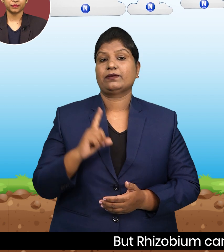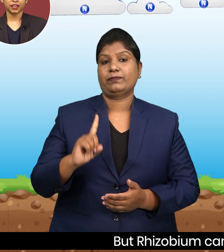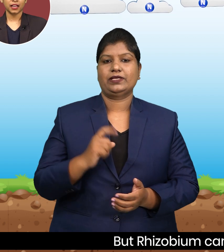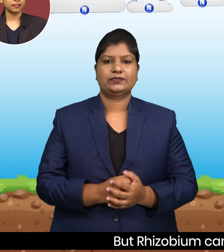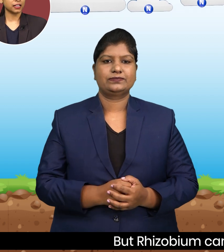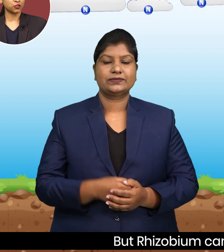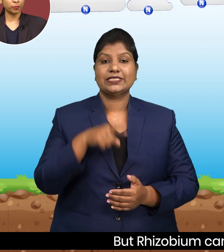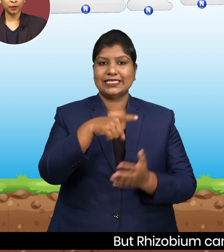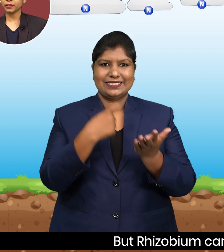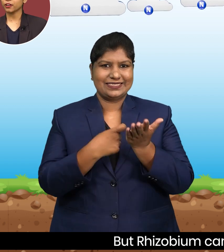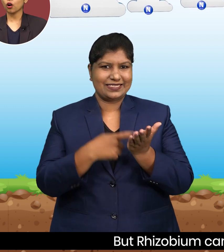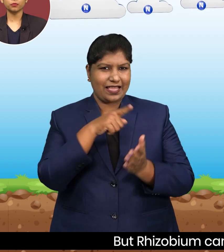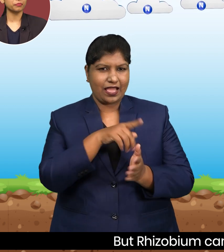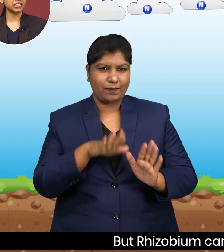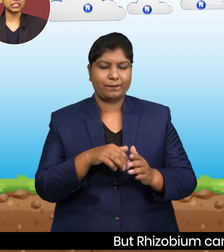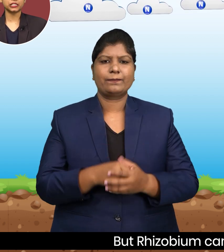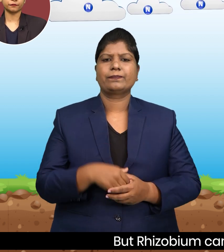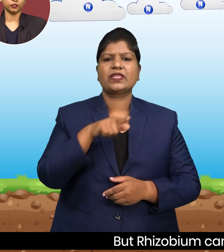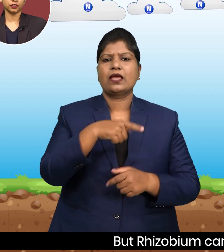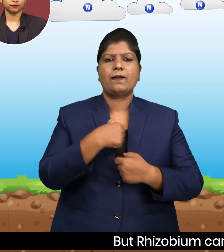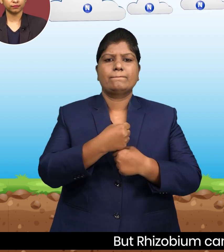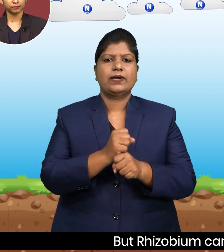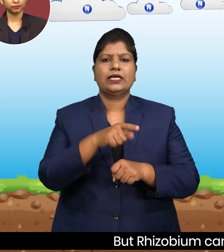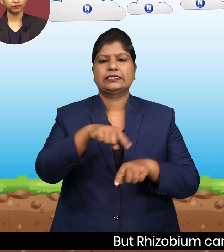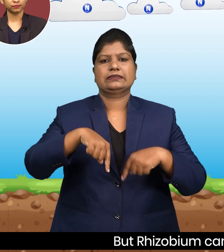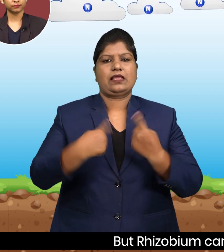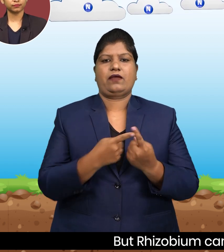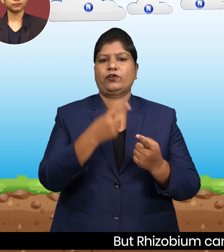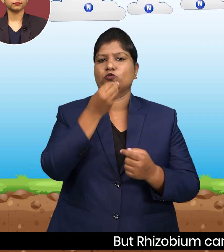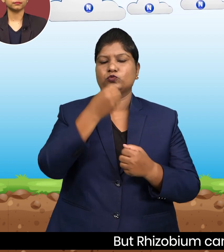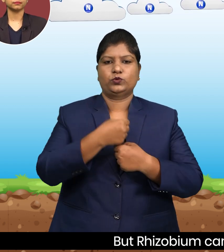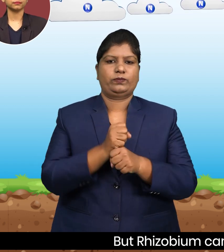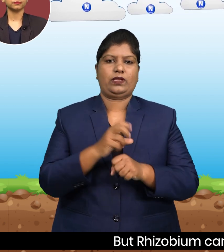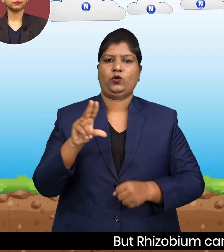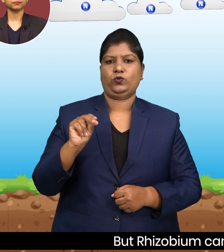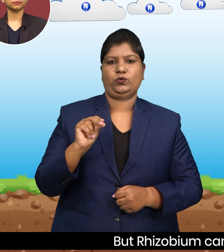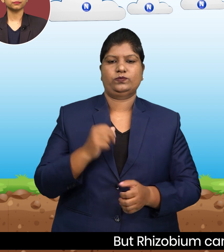But rhizobium cannot make its food.